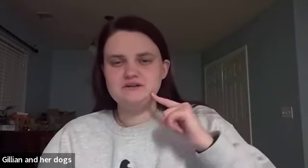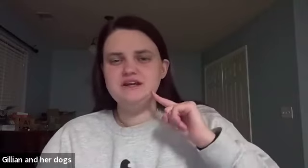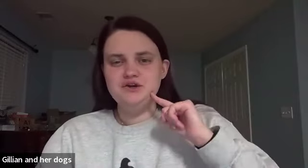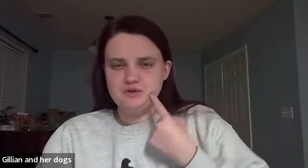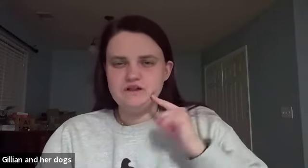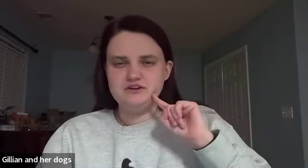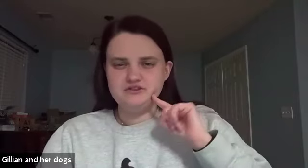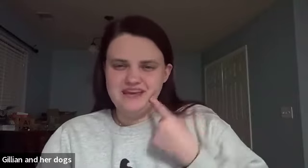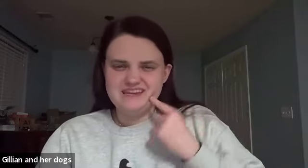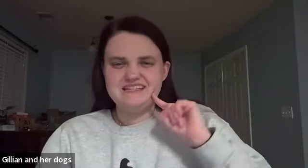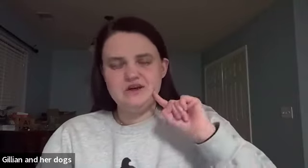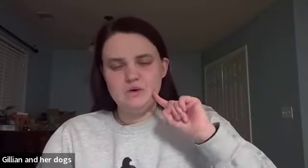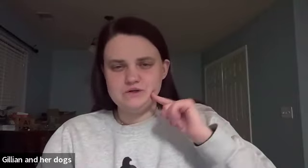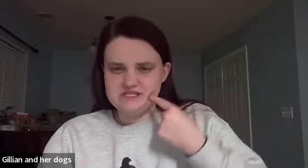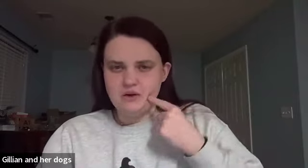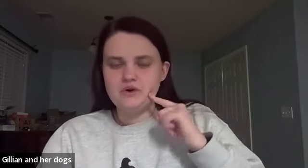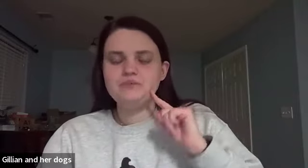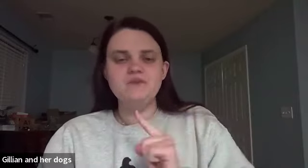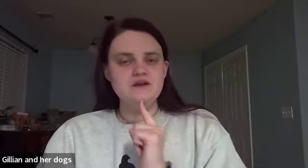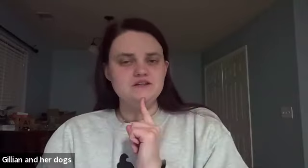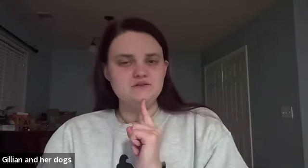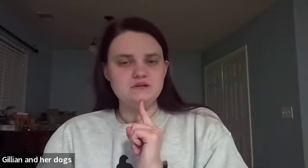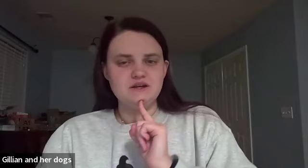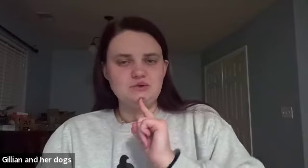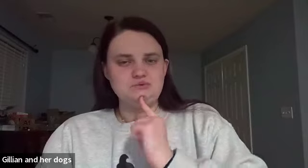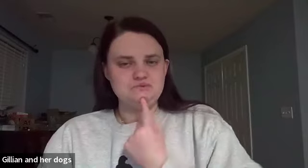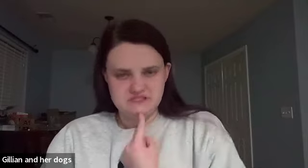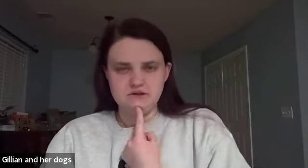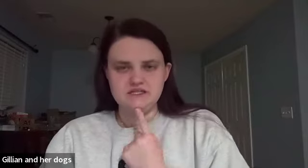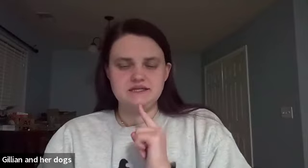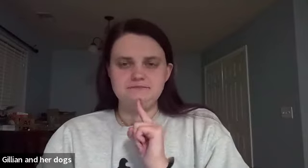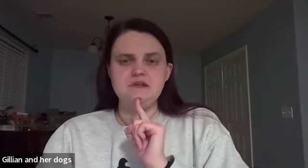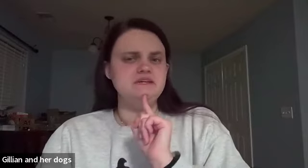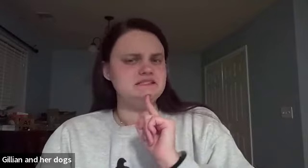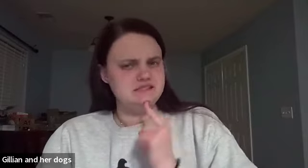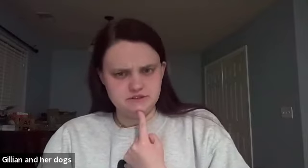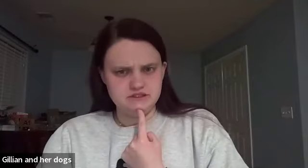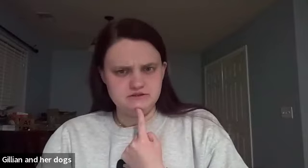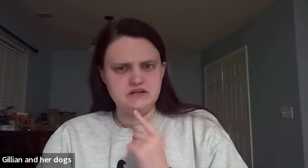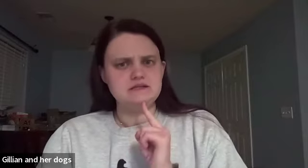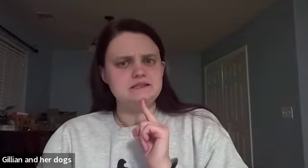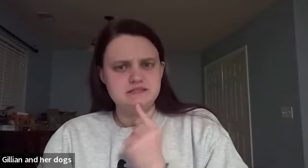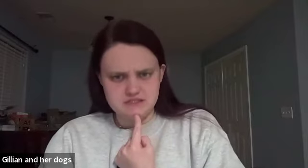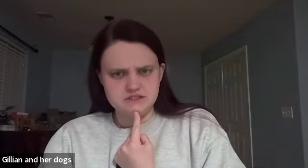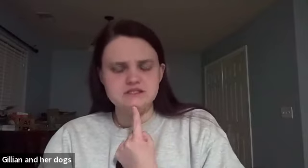it, you look like you'll do candy or sour. So you want to kind of go serious. Like, I'm being serious right now.